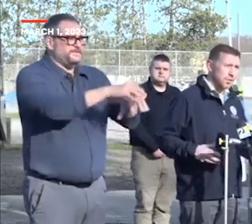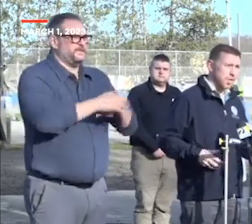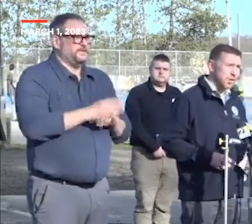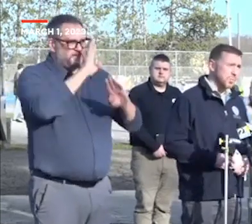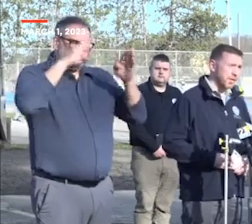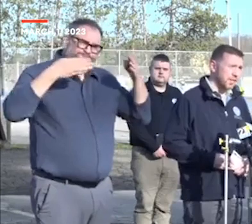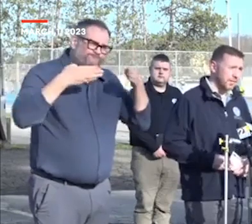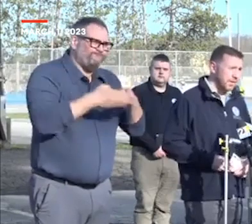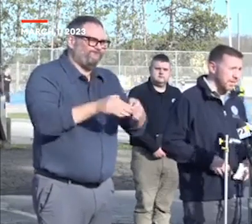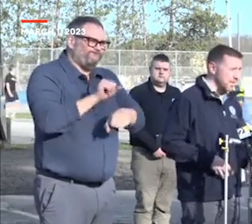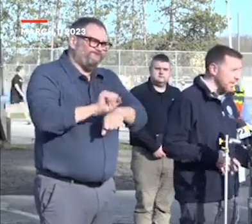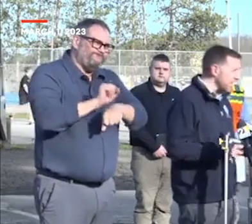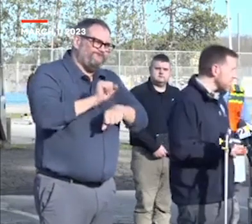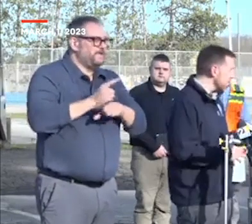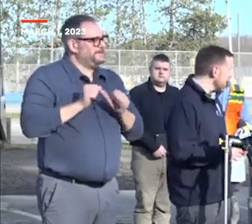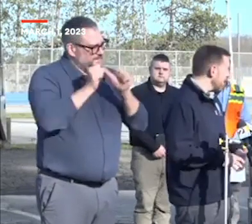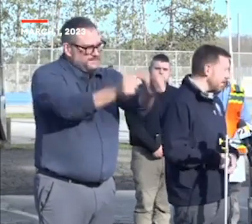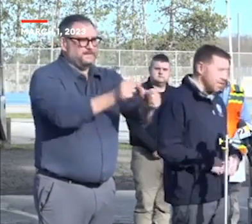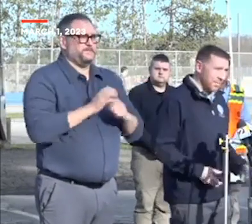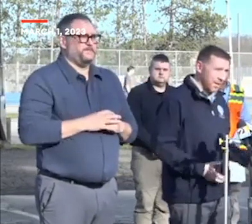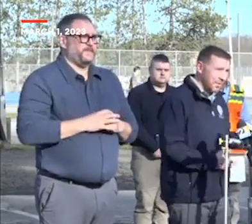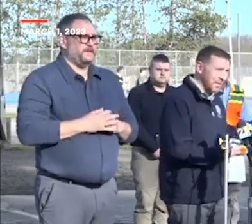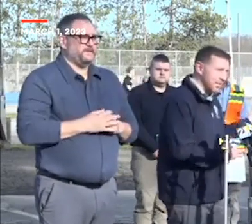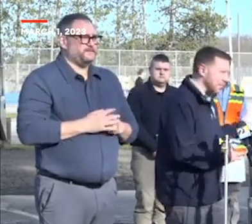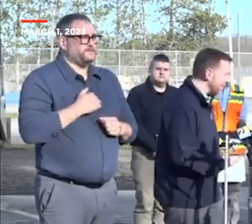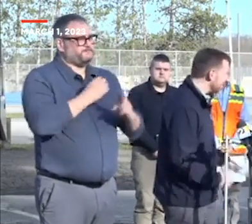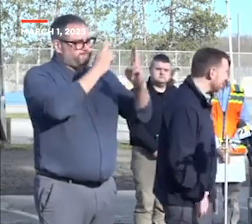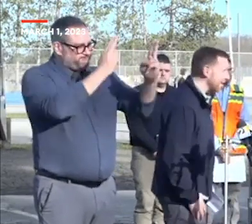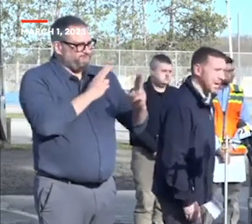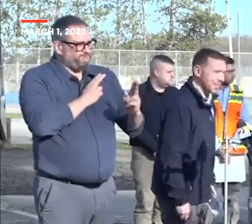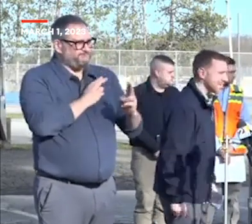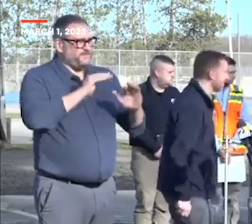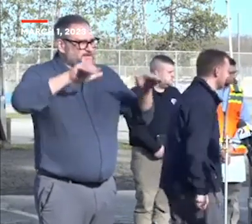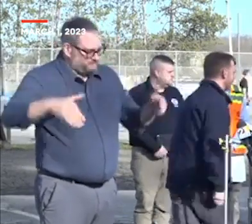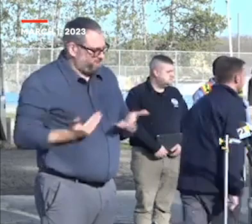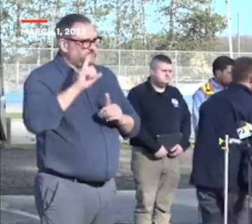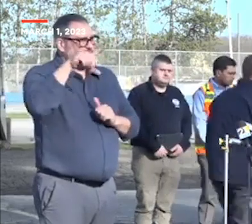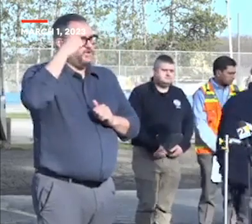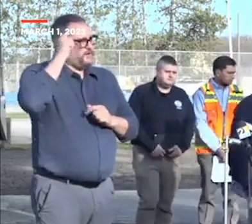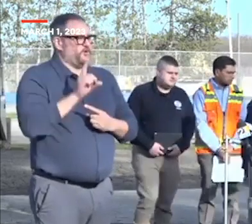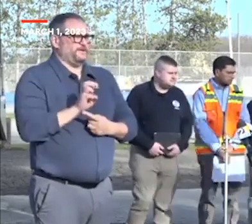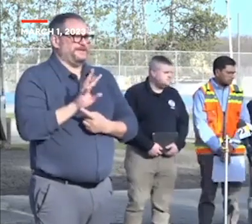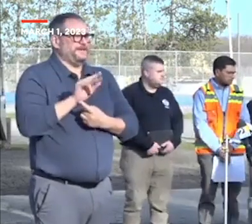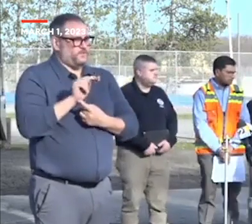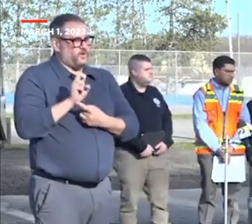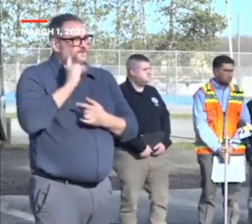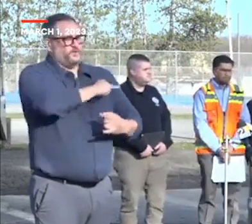effort for as long as we are needed. It's now my honor to bring up Governor DeWine for the final comments.